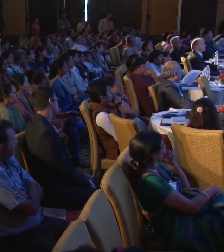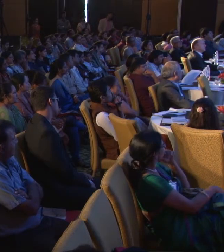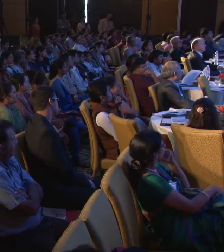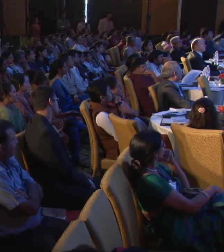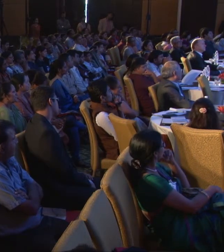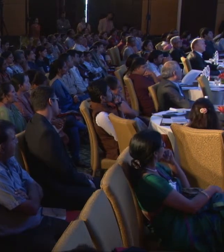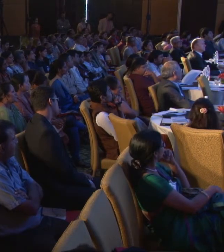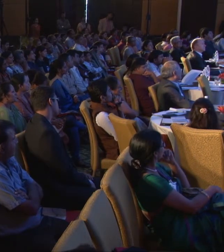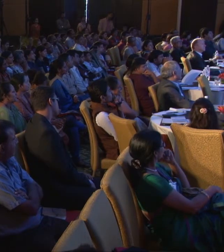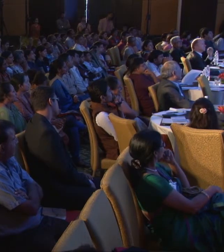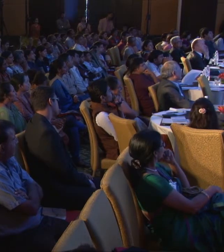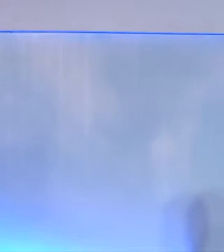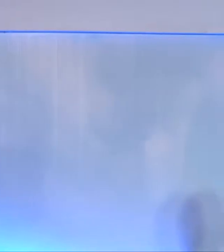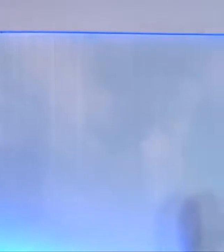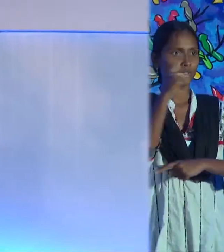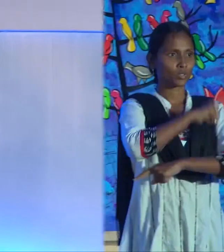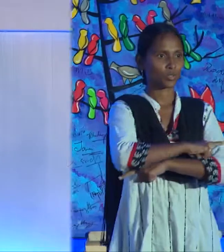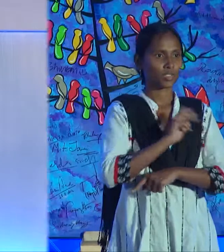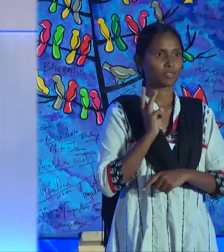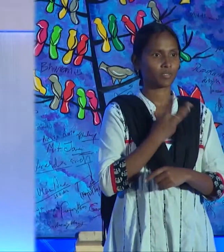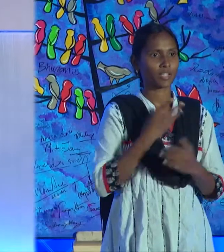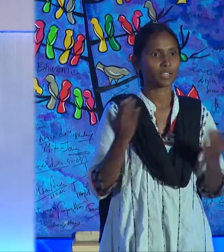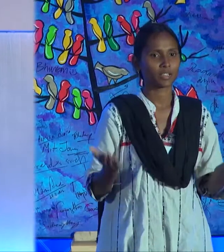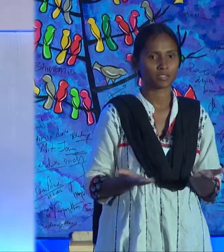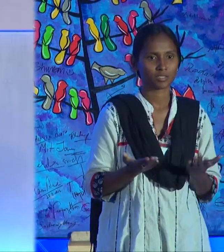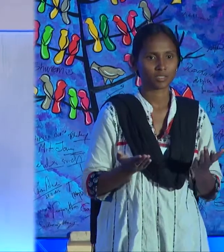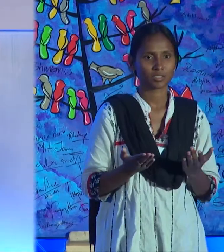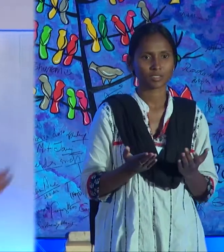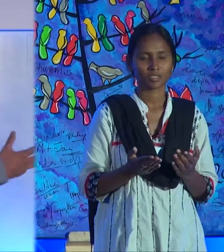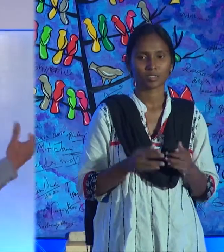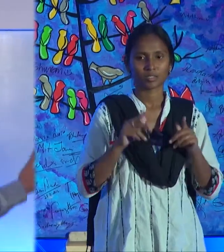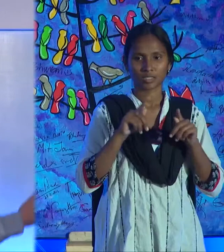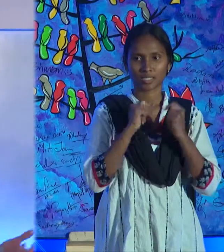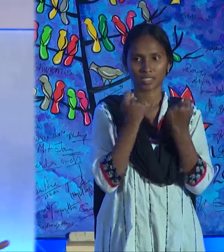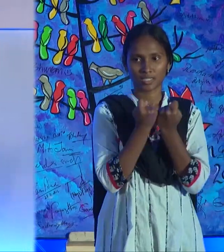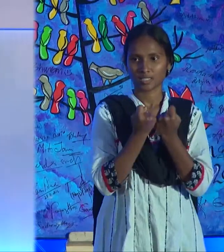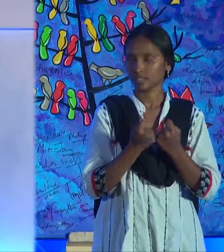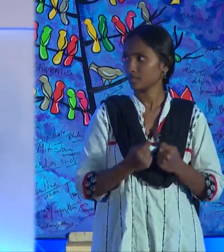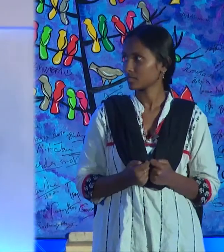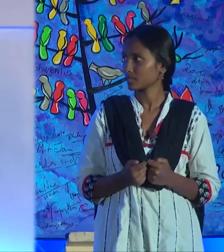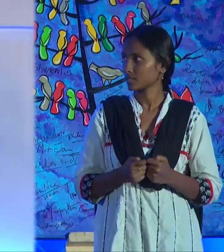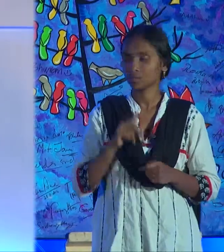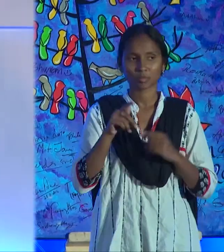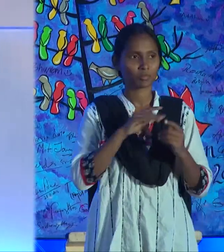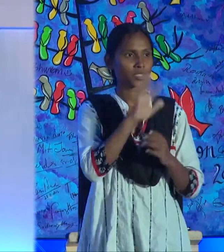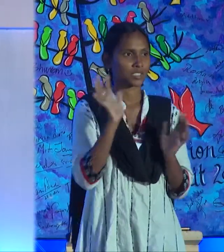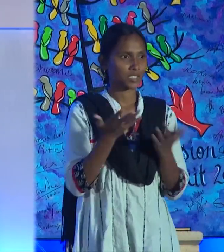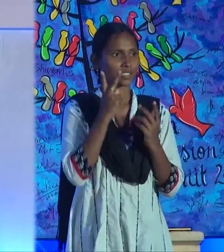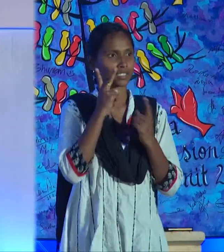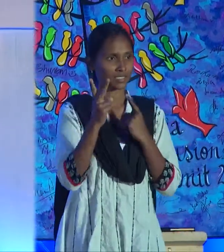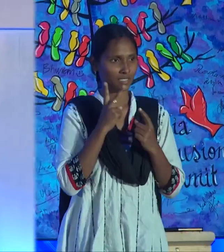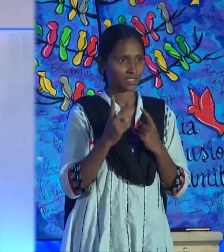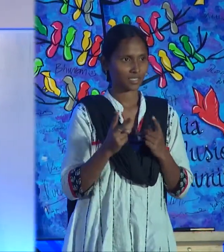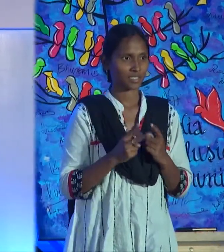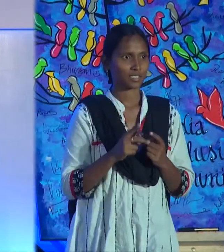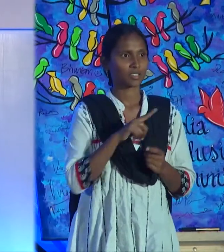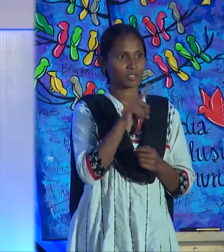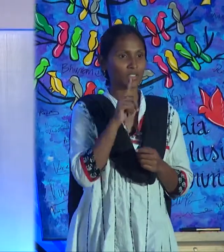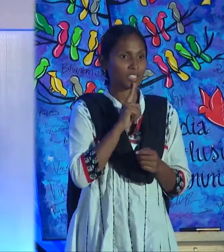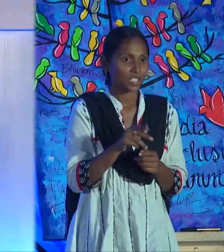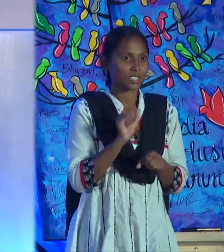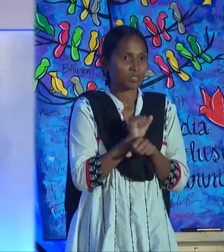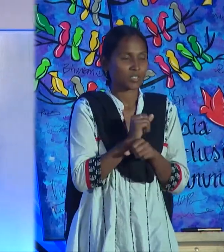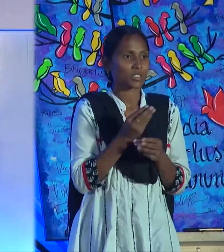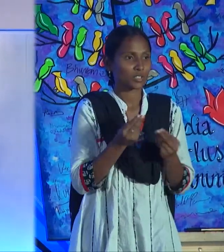So, today we have a dedicated team. People started seeing us and they said, okay, wow, these guys are really doing something. They're not